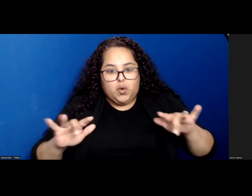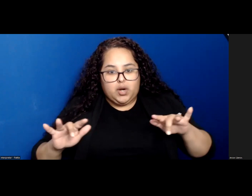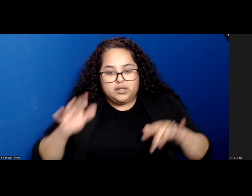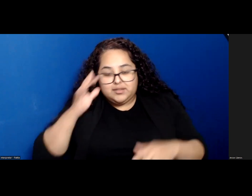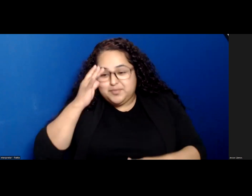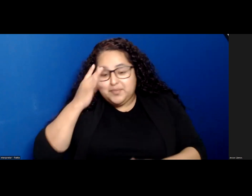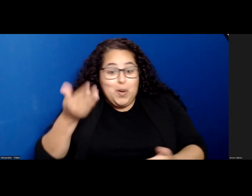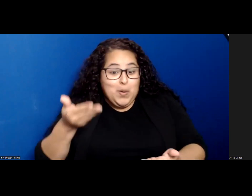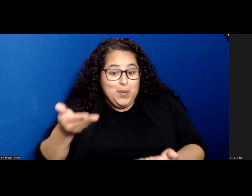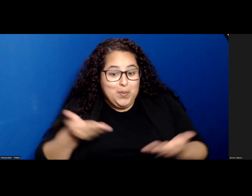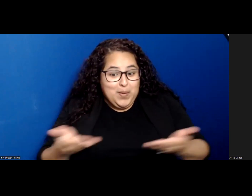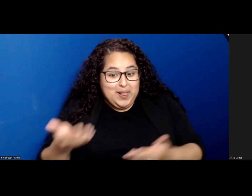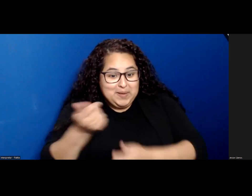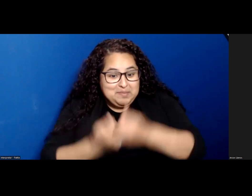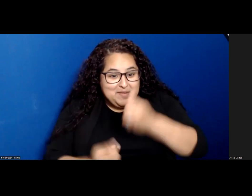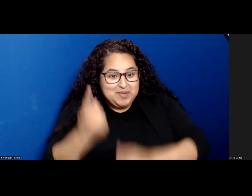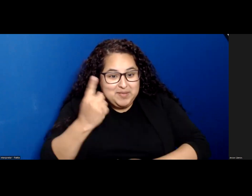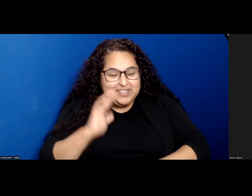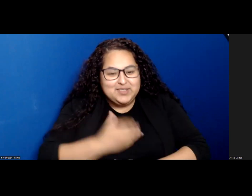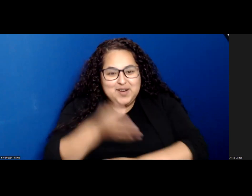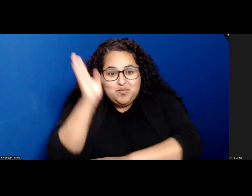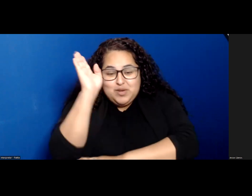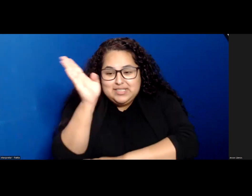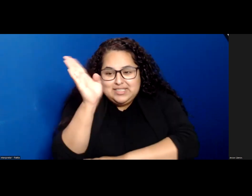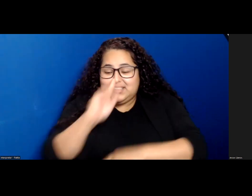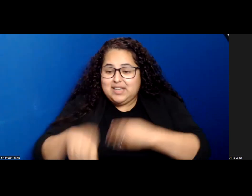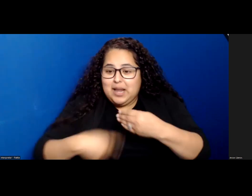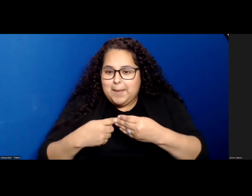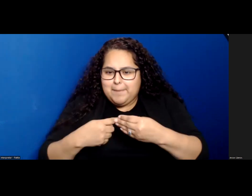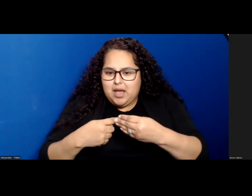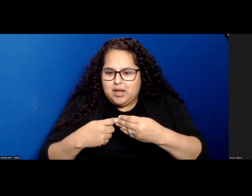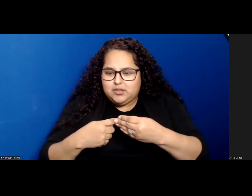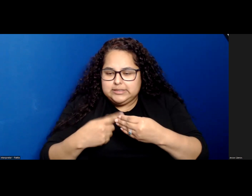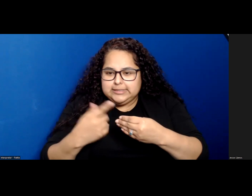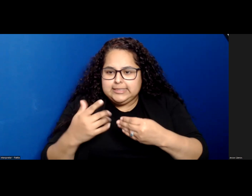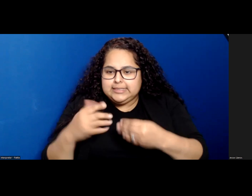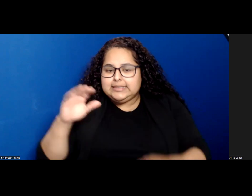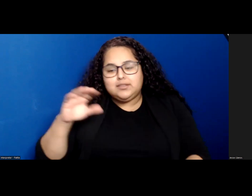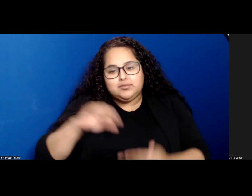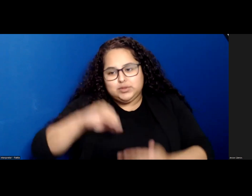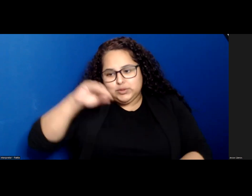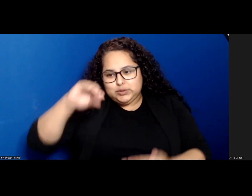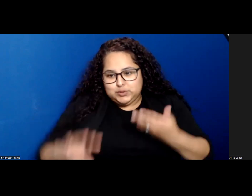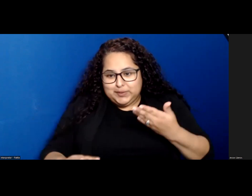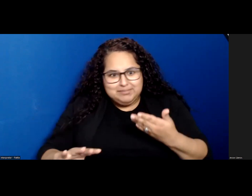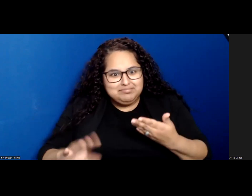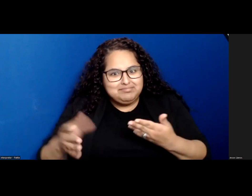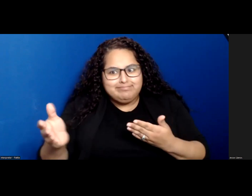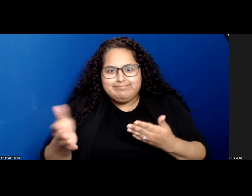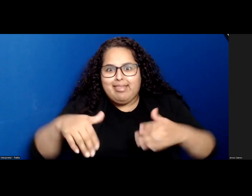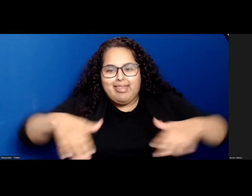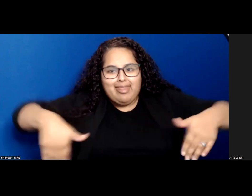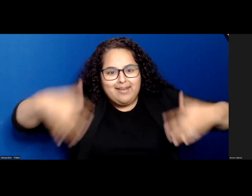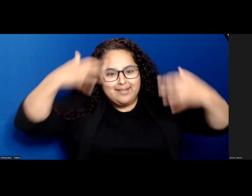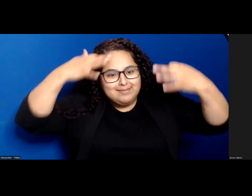Welcome everyone to our presentation for the student who is undecided in their